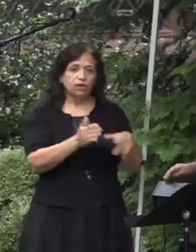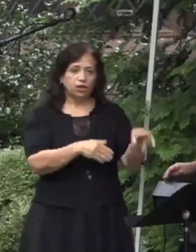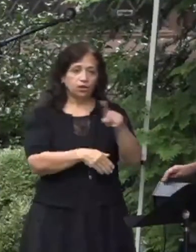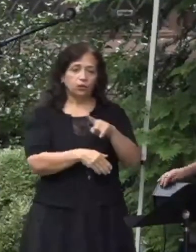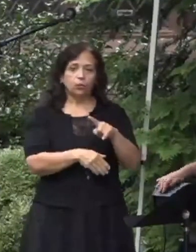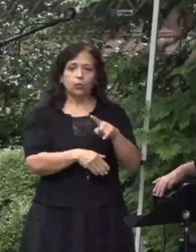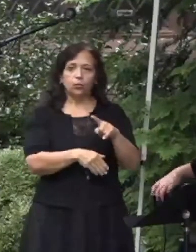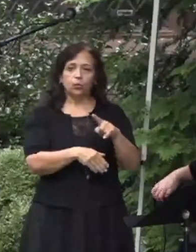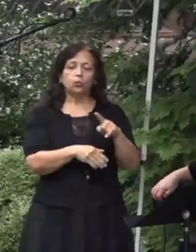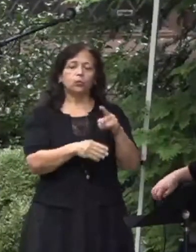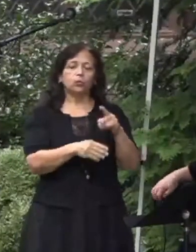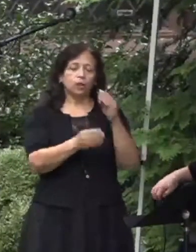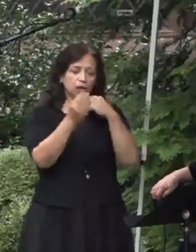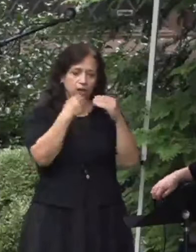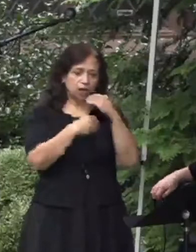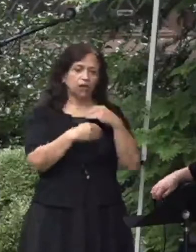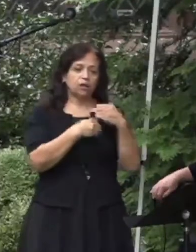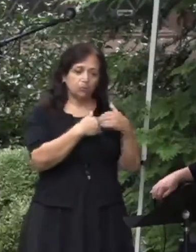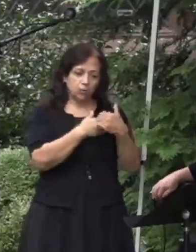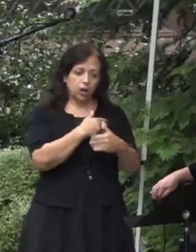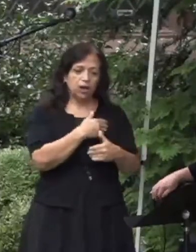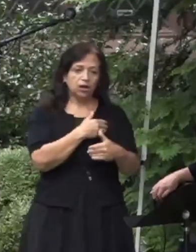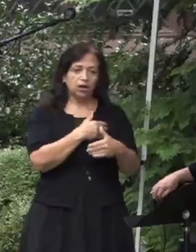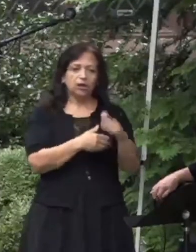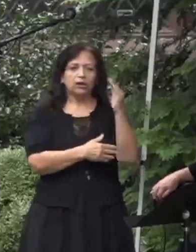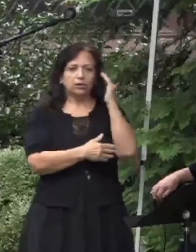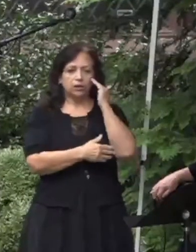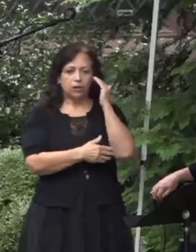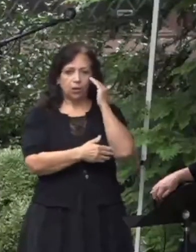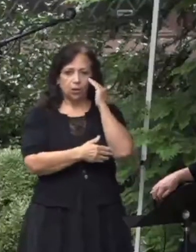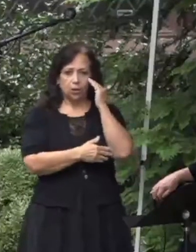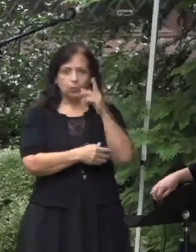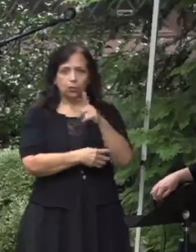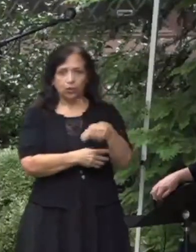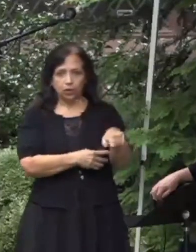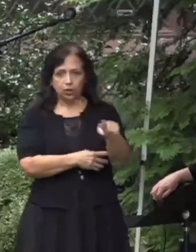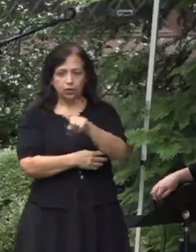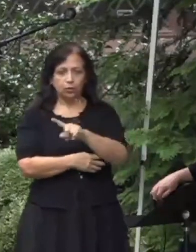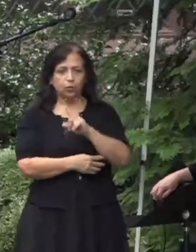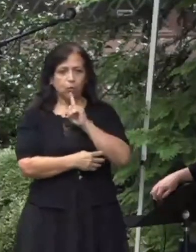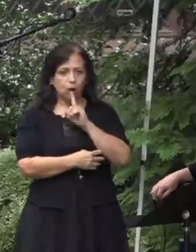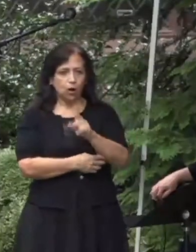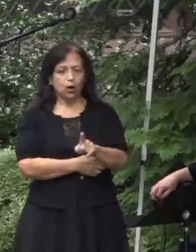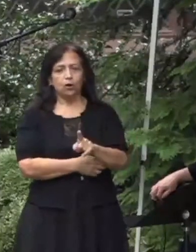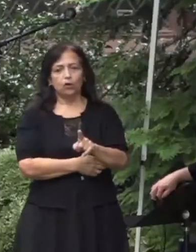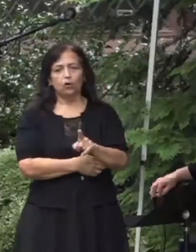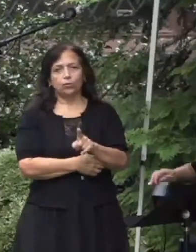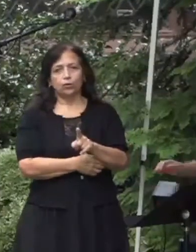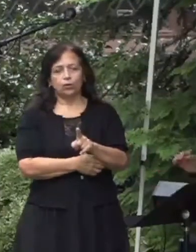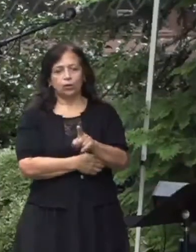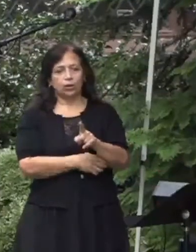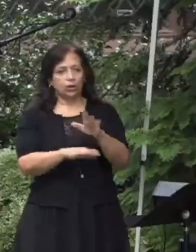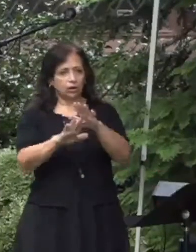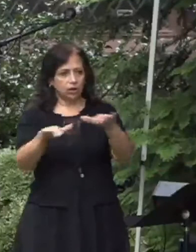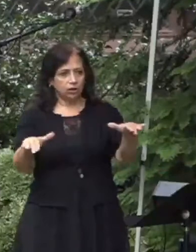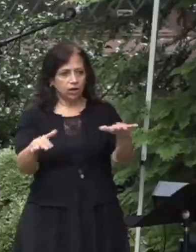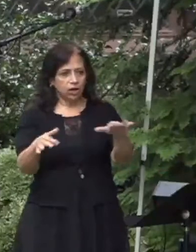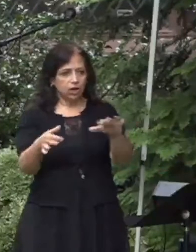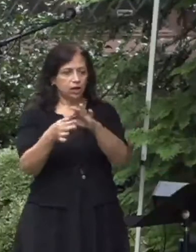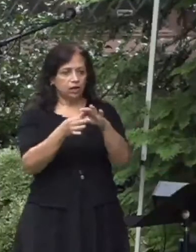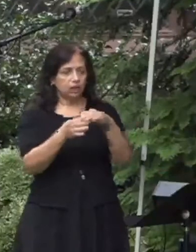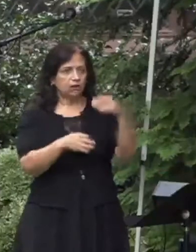you eat this, know that you are a child of